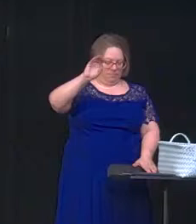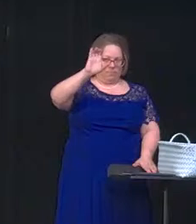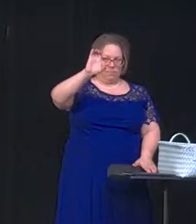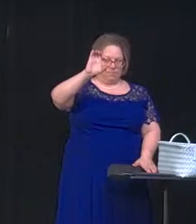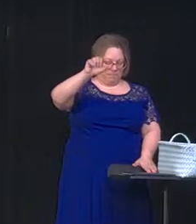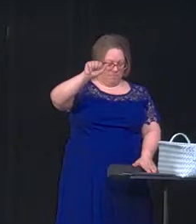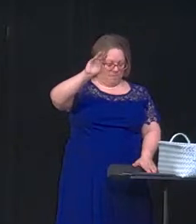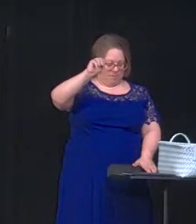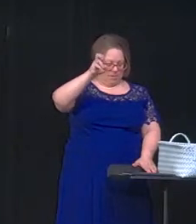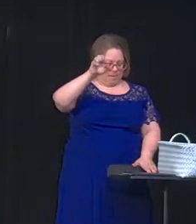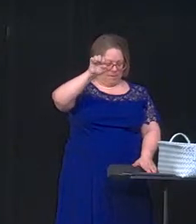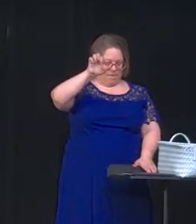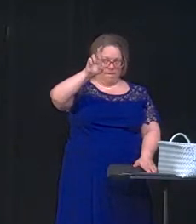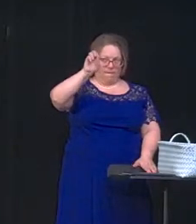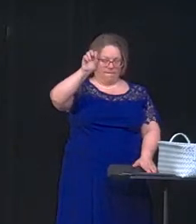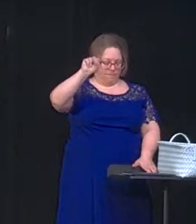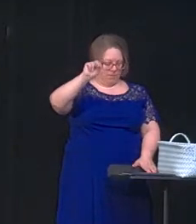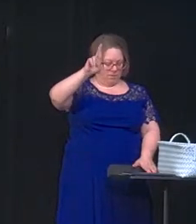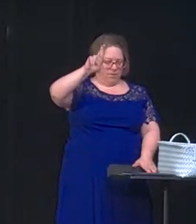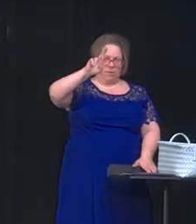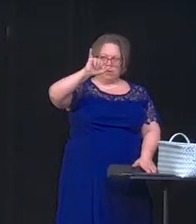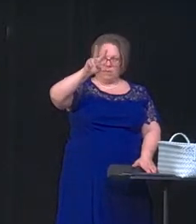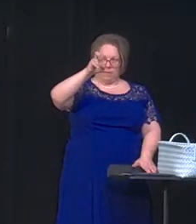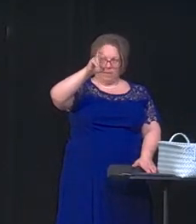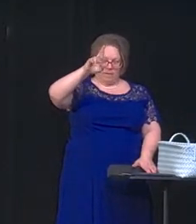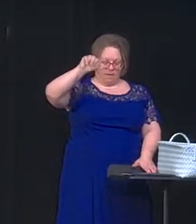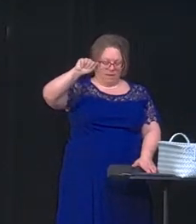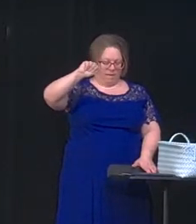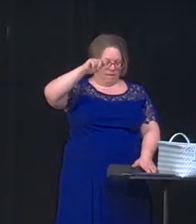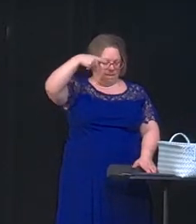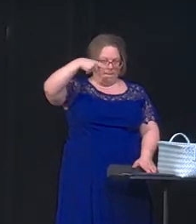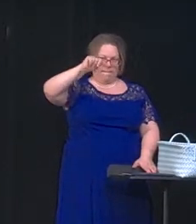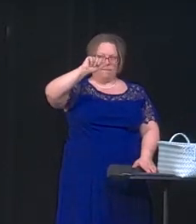Indio Cameron Rivera Padilla.